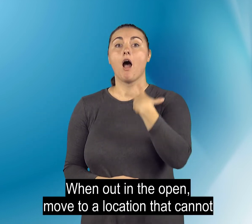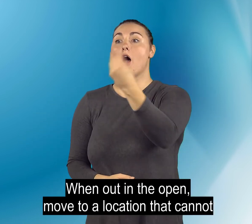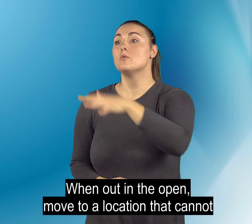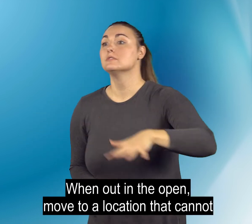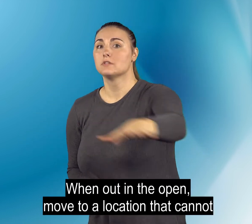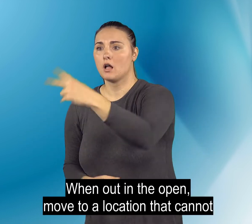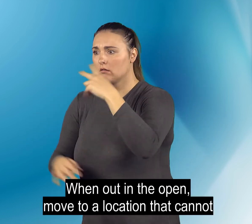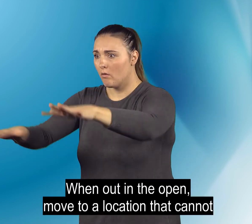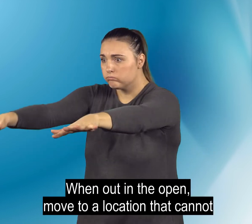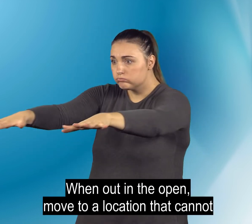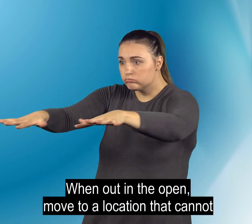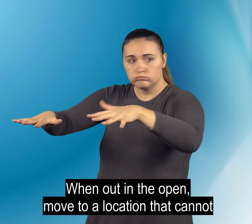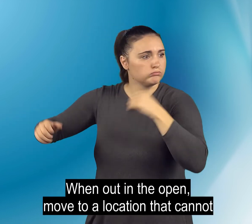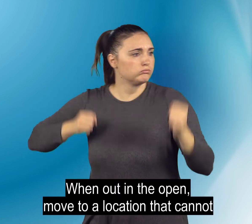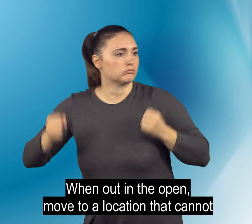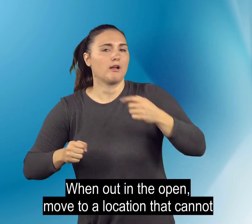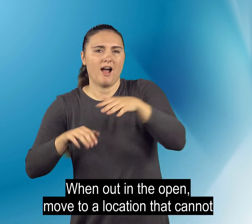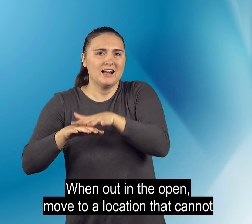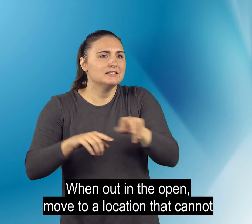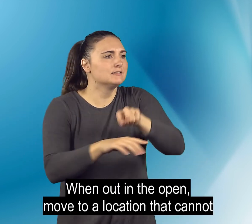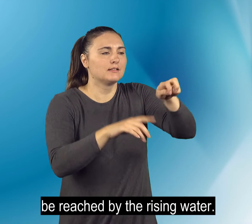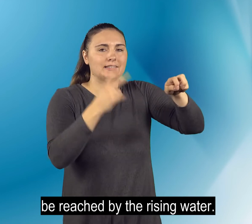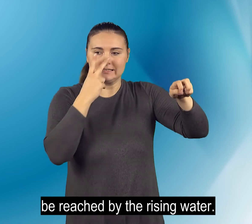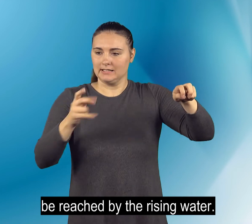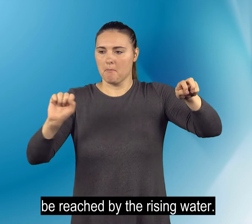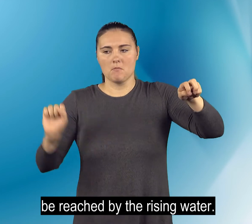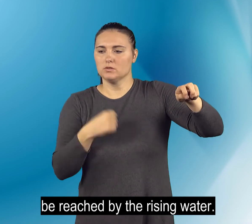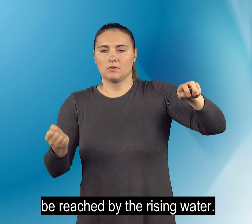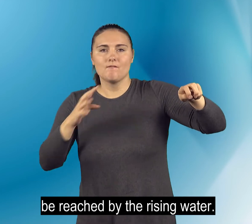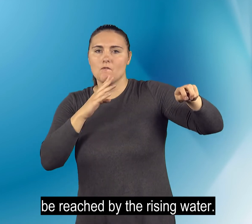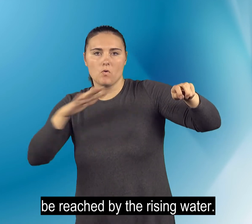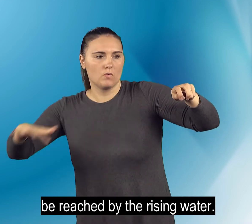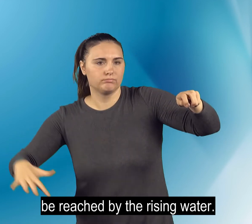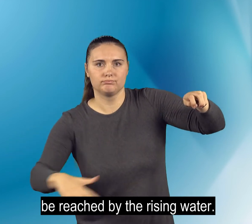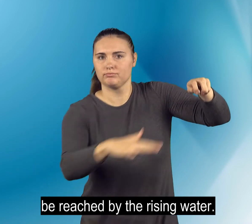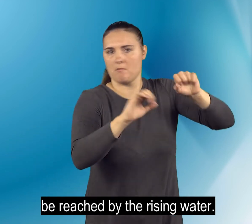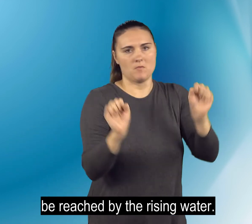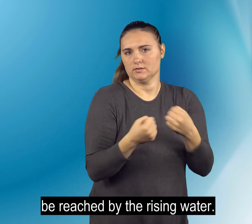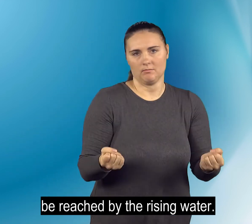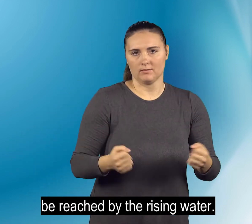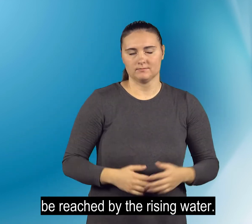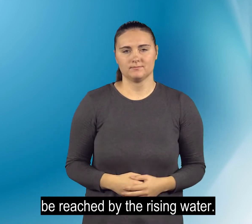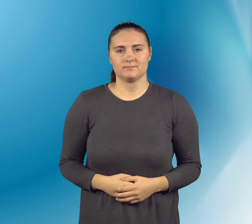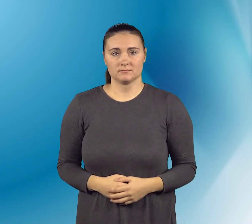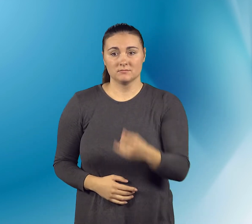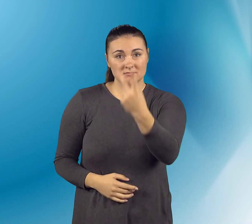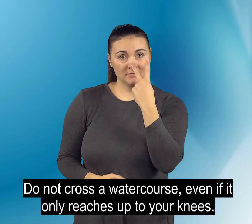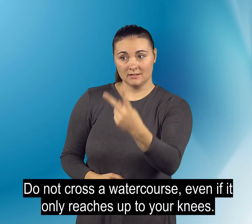When out in the open, move to a location that cannot be reached by the rising water. Do